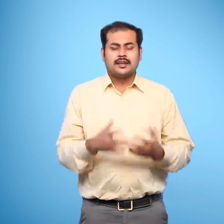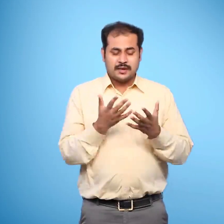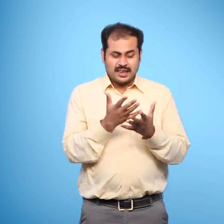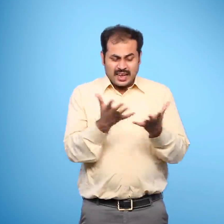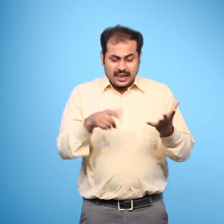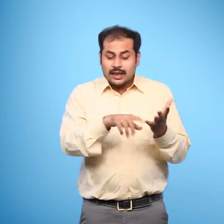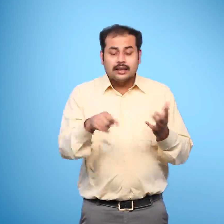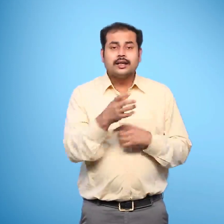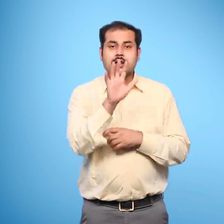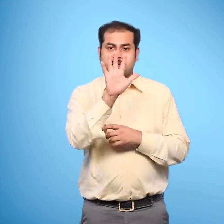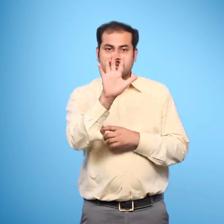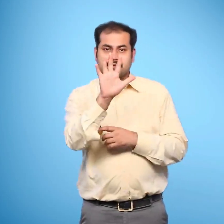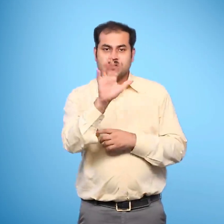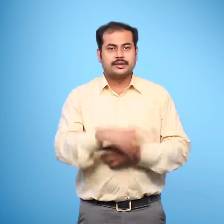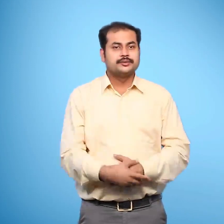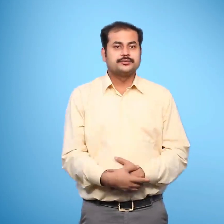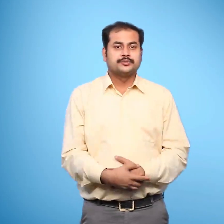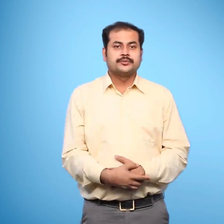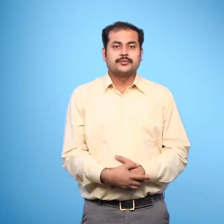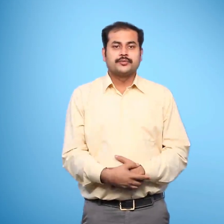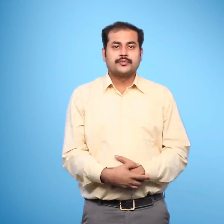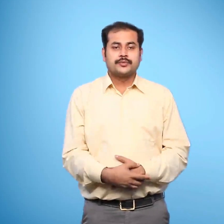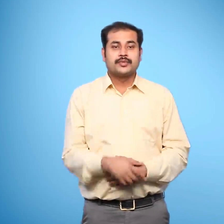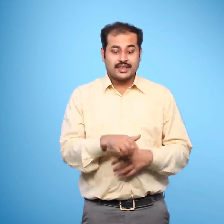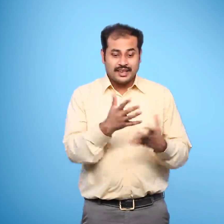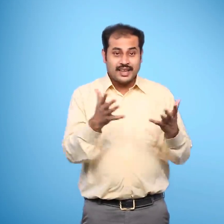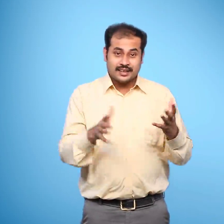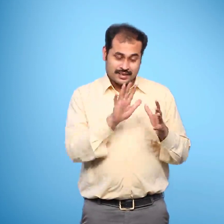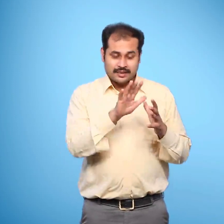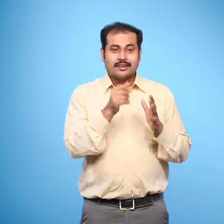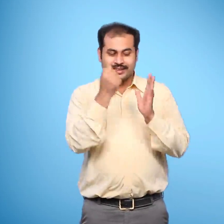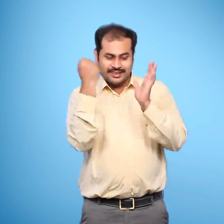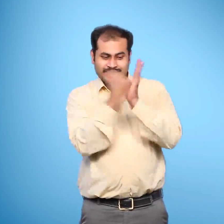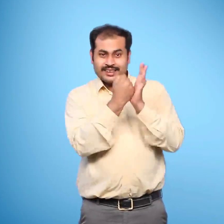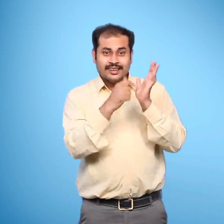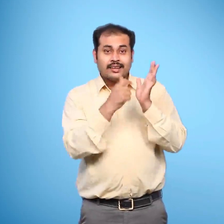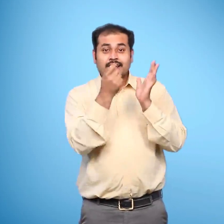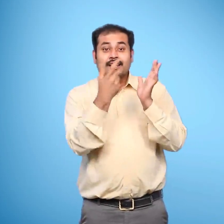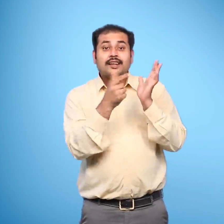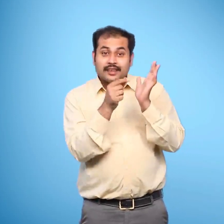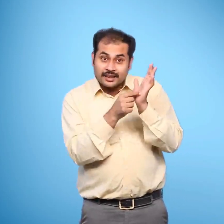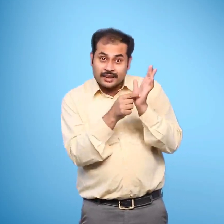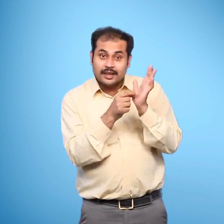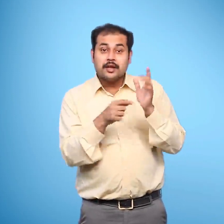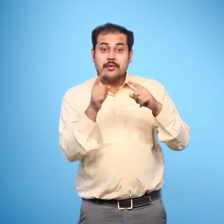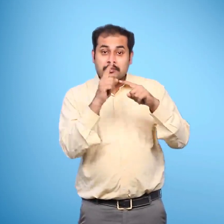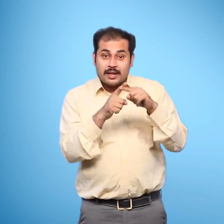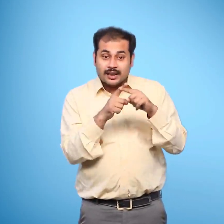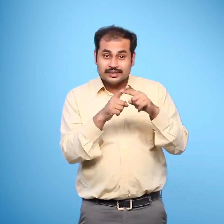With their price tags and blank space for writing